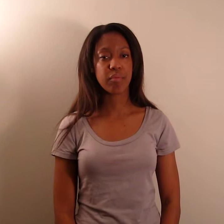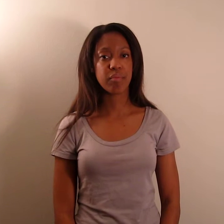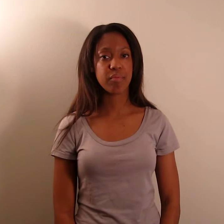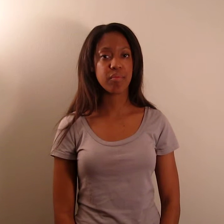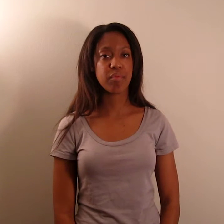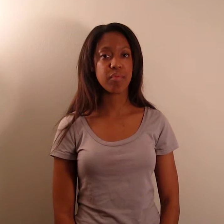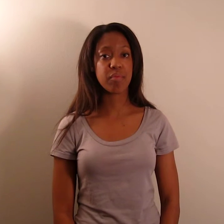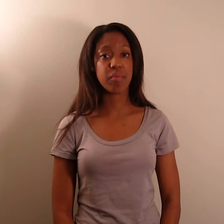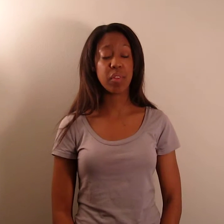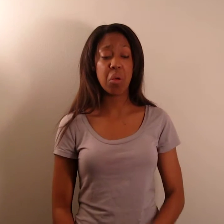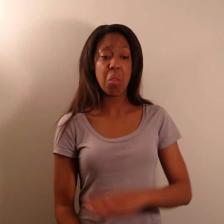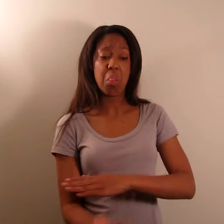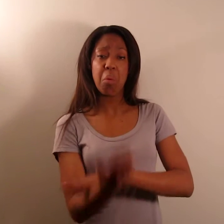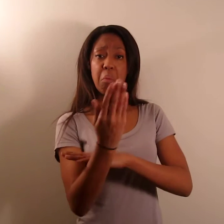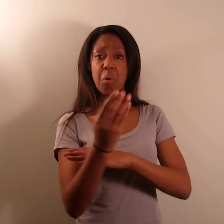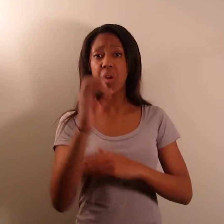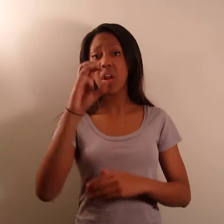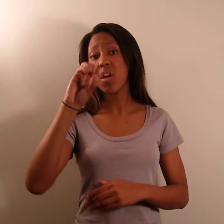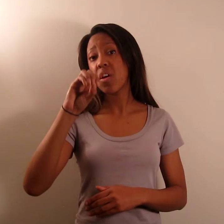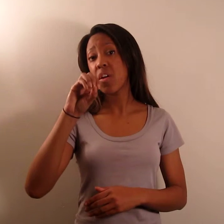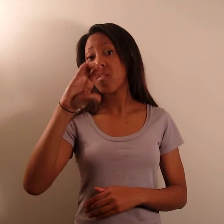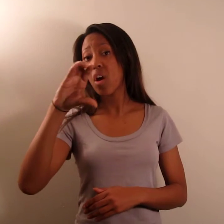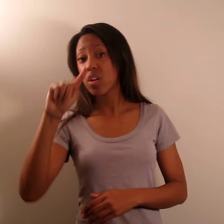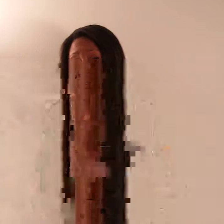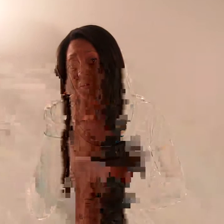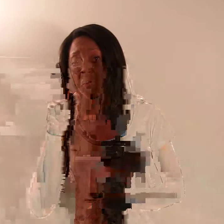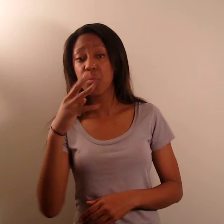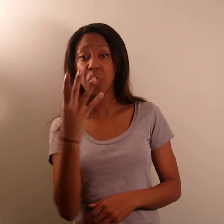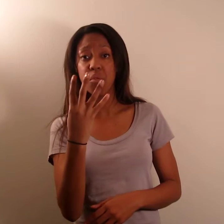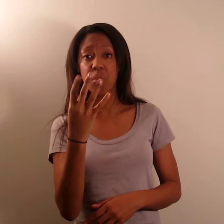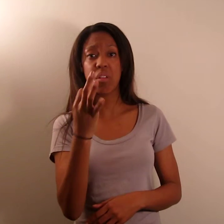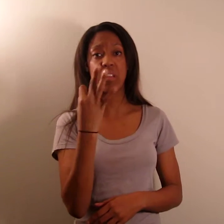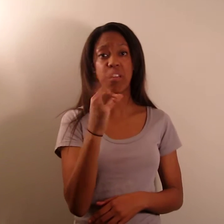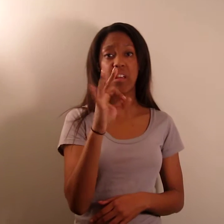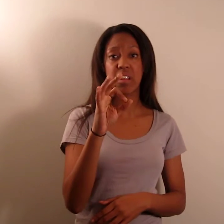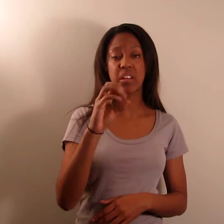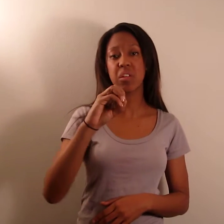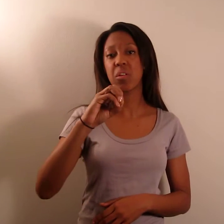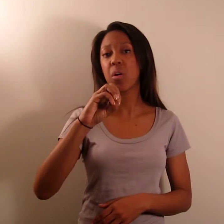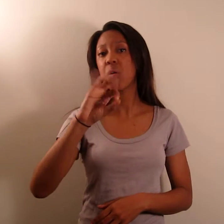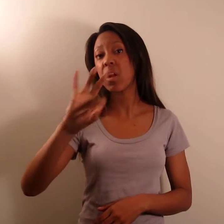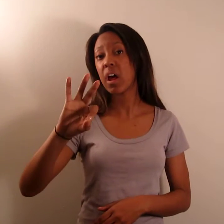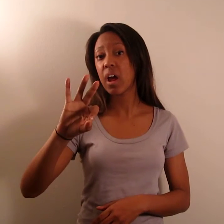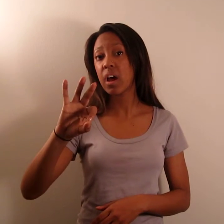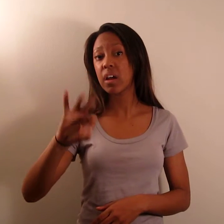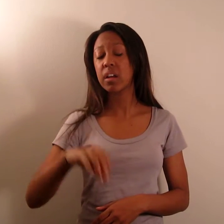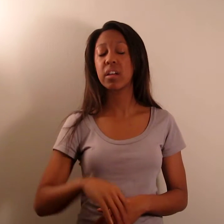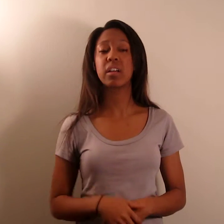On the morning of October 4th, 1909, Harris and Blank arrived at the Triangle to find their worst fear